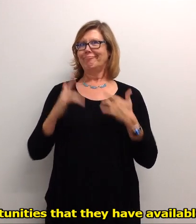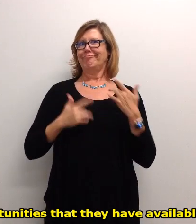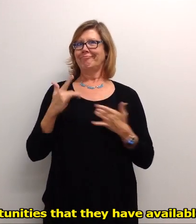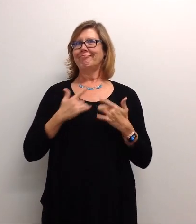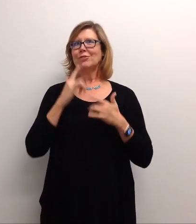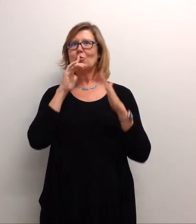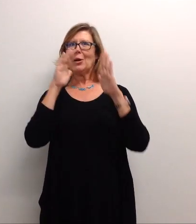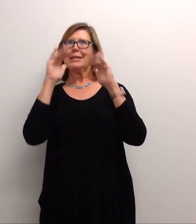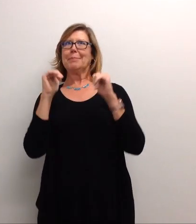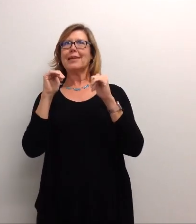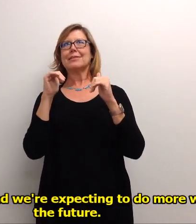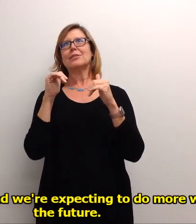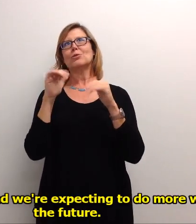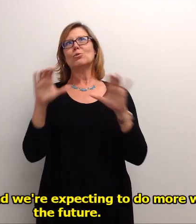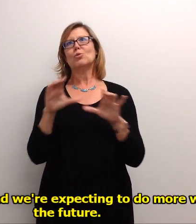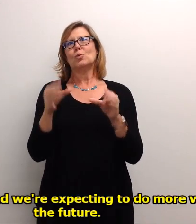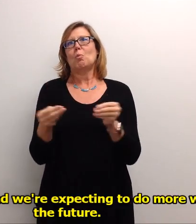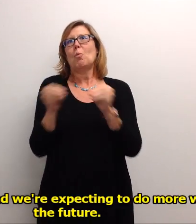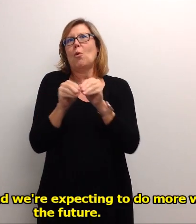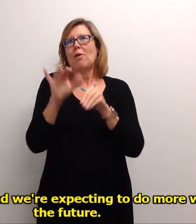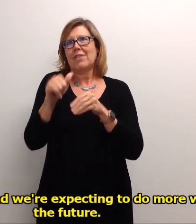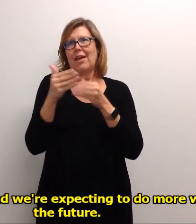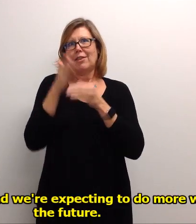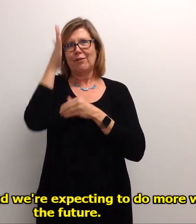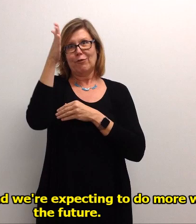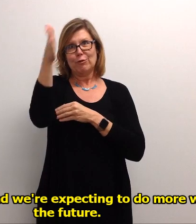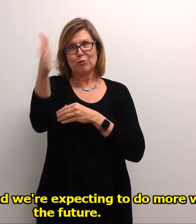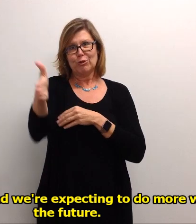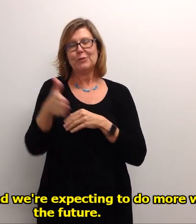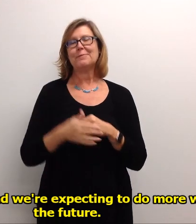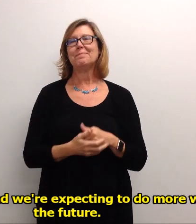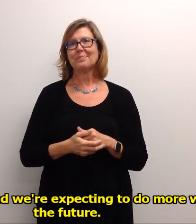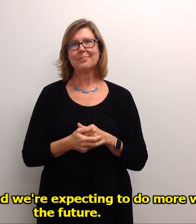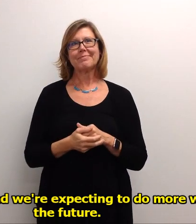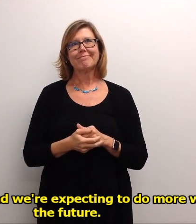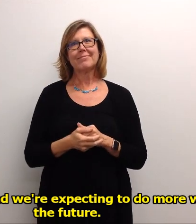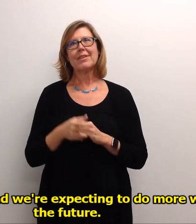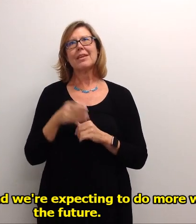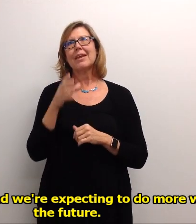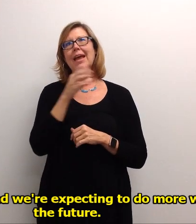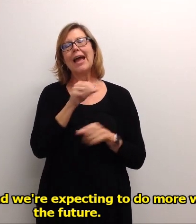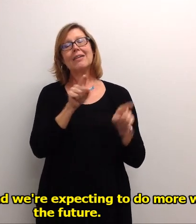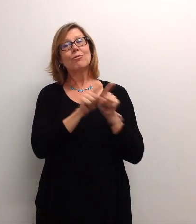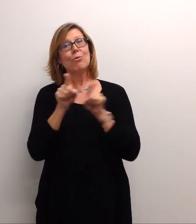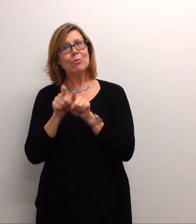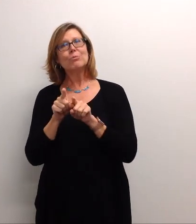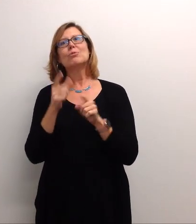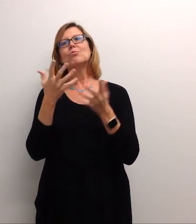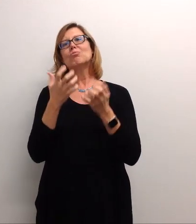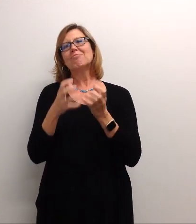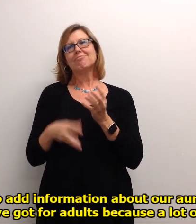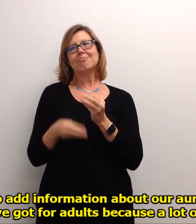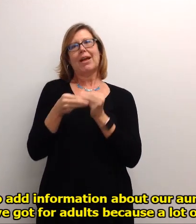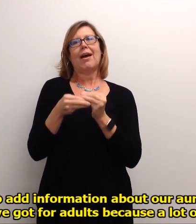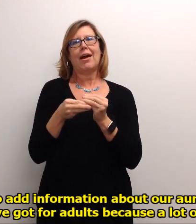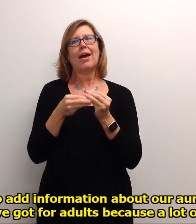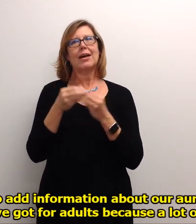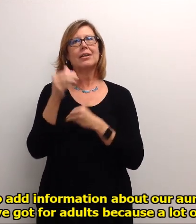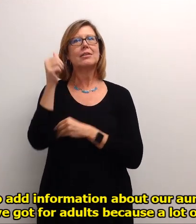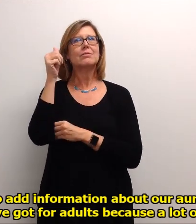them. So that's exciting, and we're expecting to do more with that in the future. And also I want to